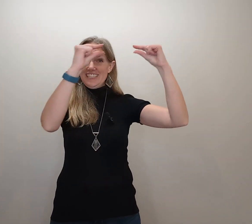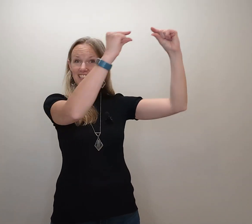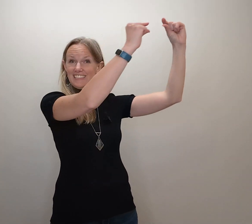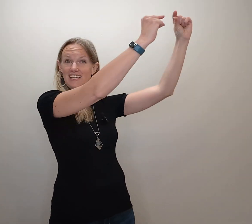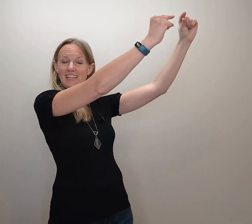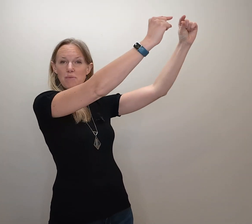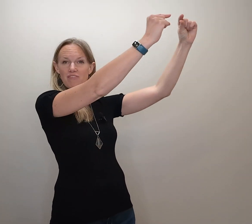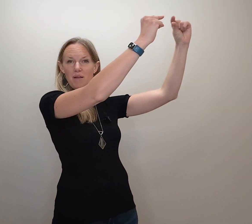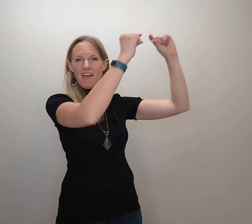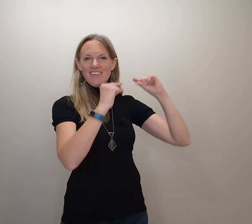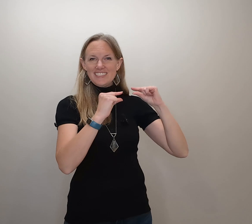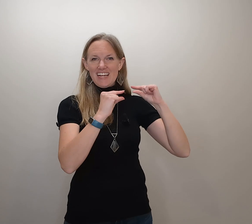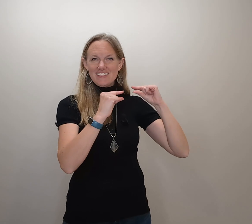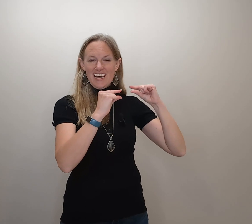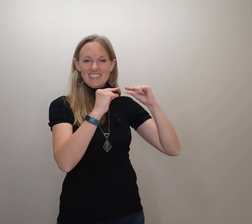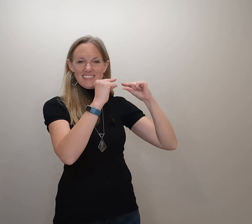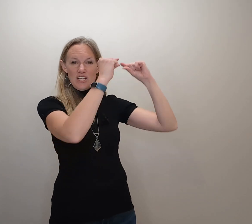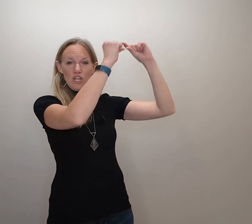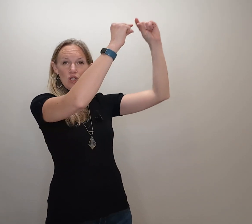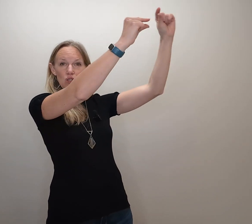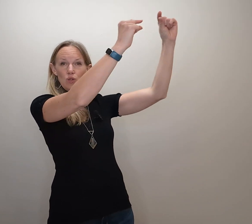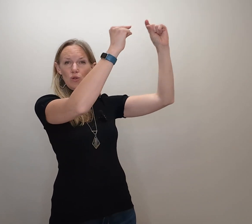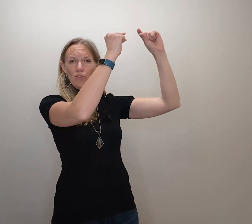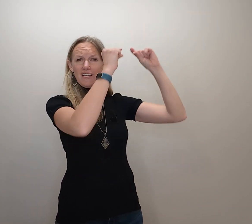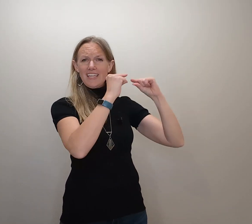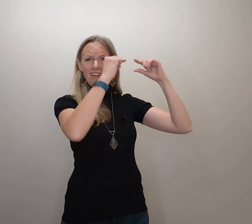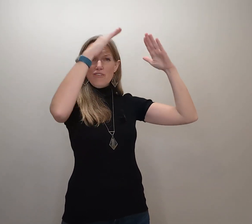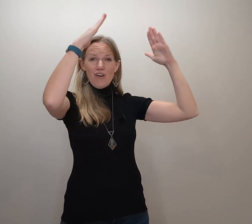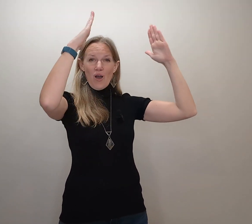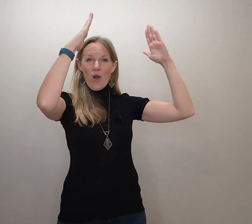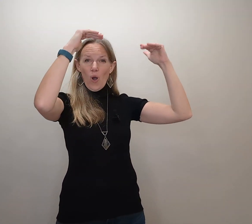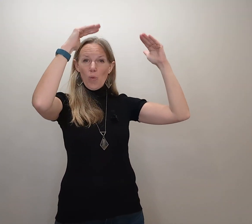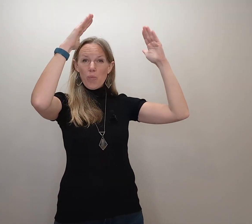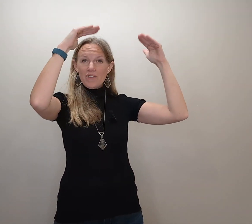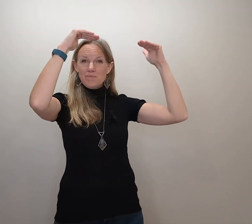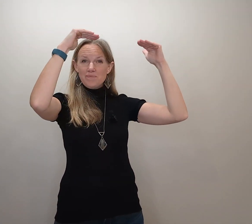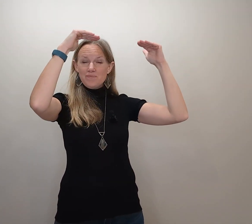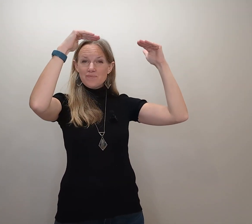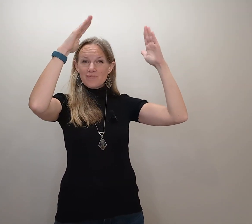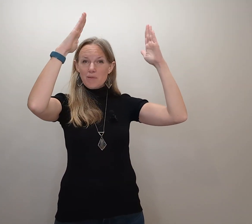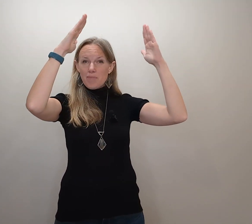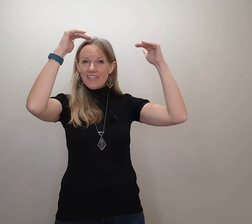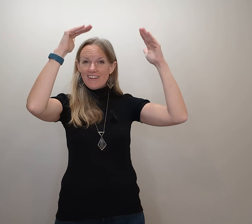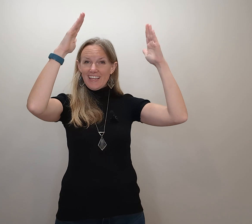G's, coming from heaven down to us. You give hope. Bending our